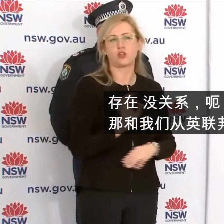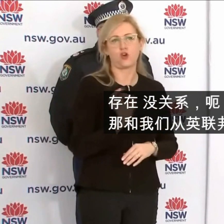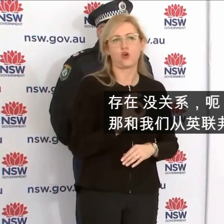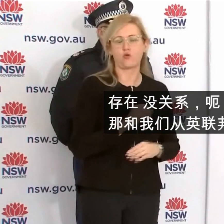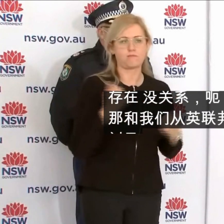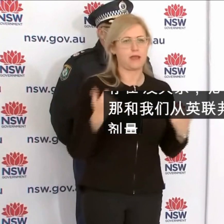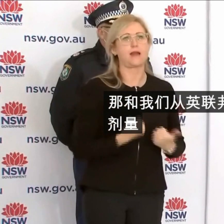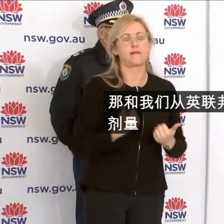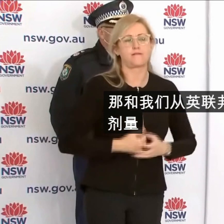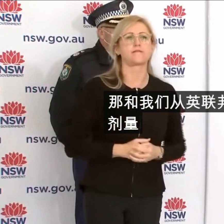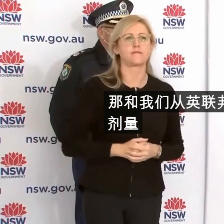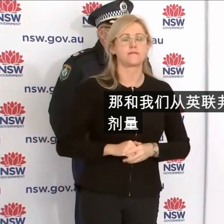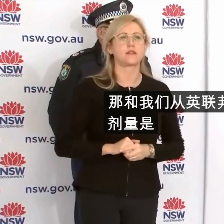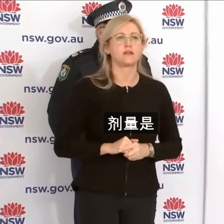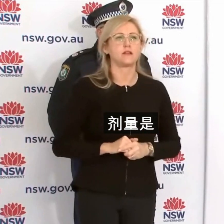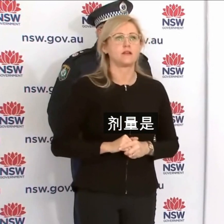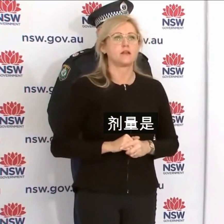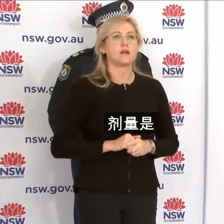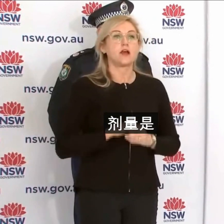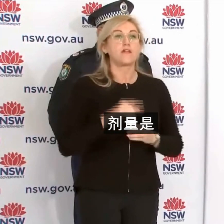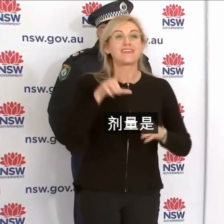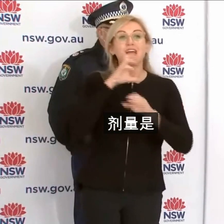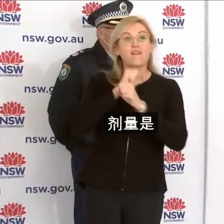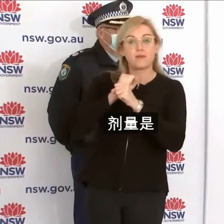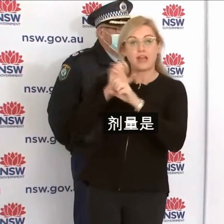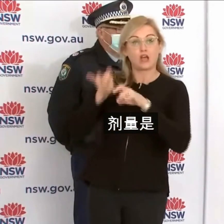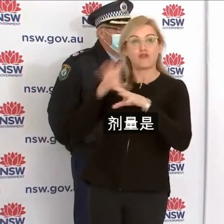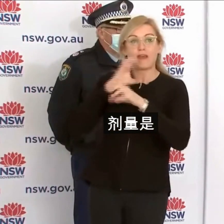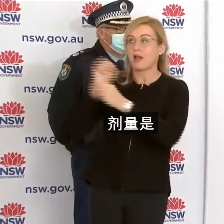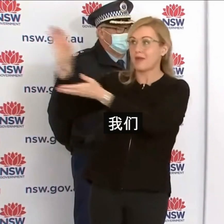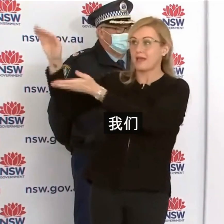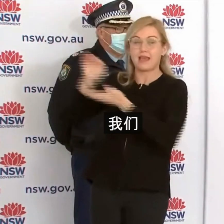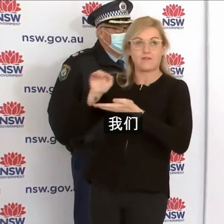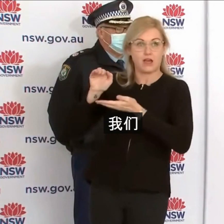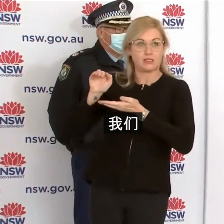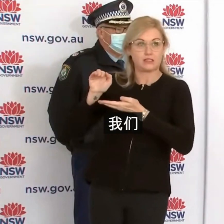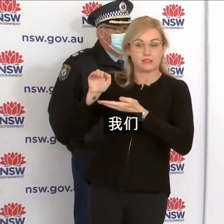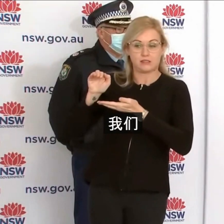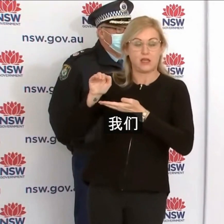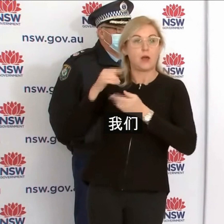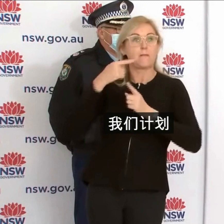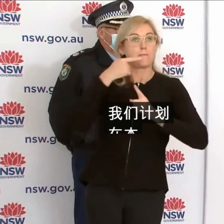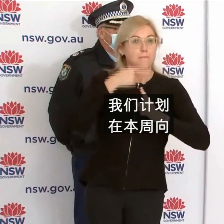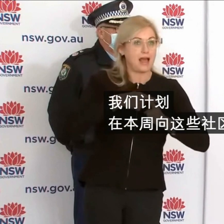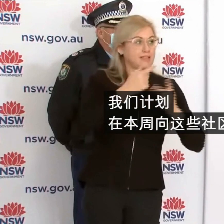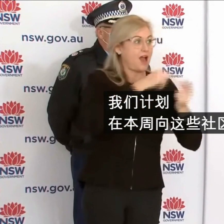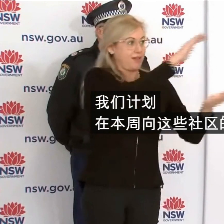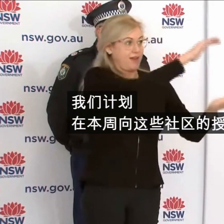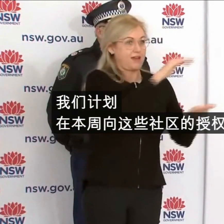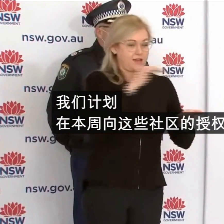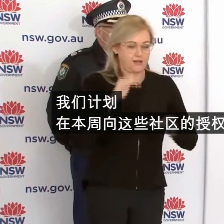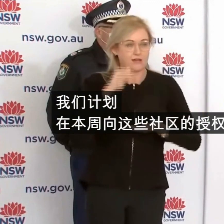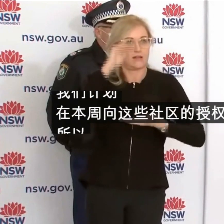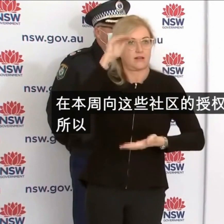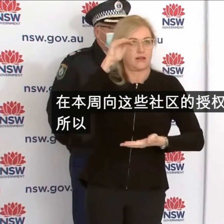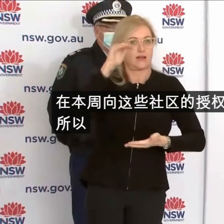500,000 doses that we received from the Commonwealth are on top of the 100,000 we're planning to give to authorised workers